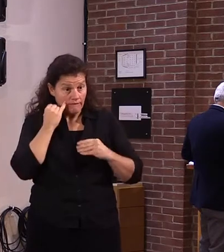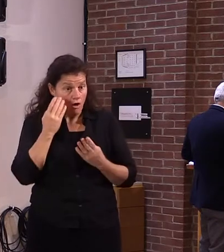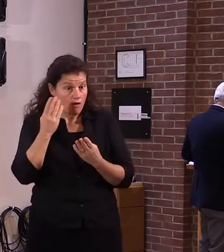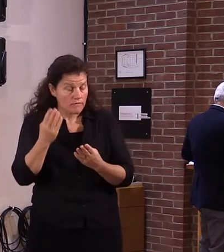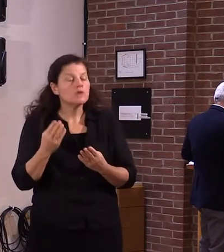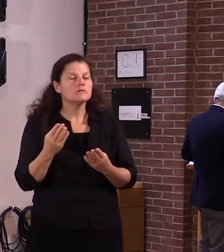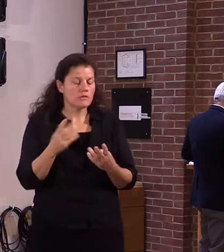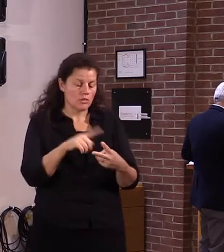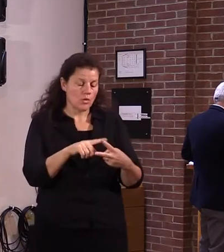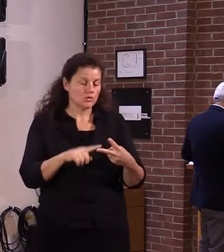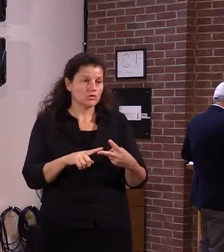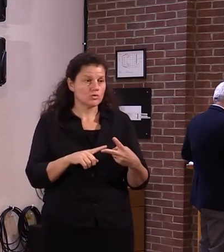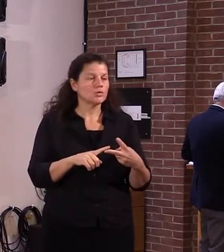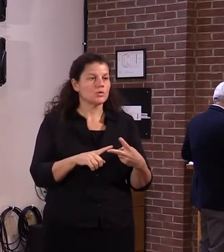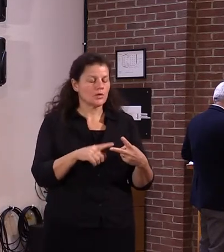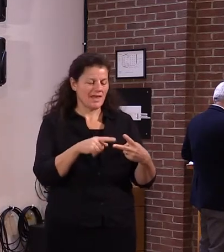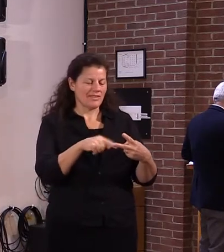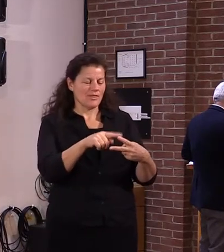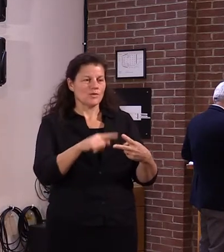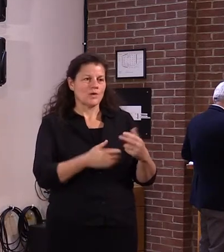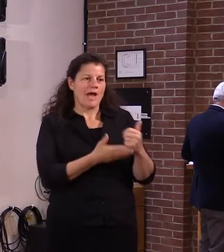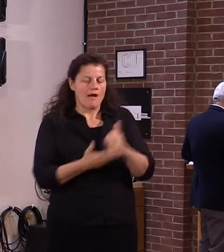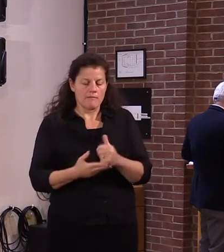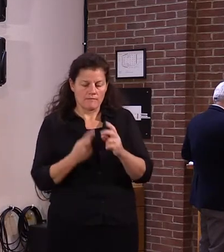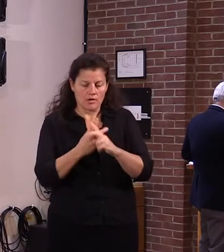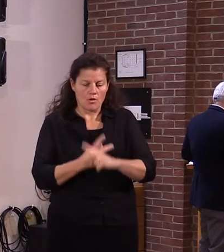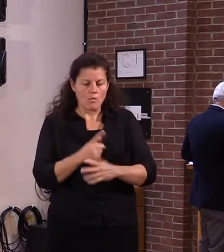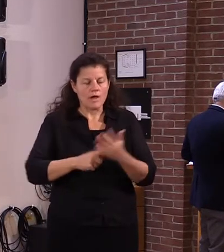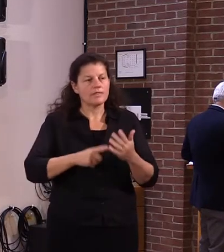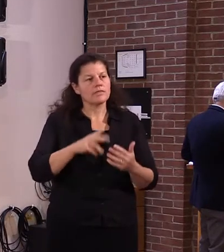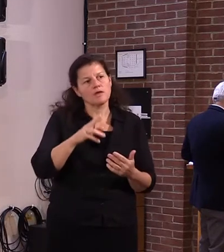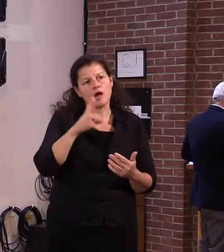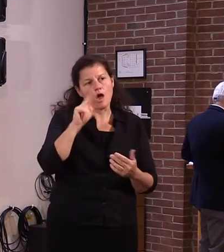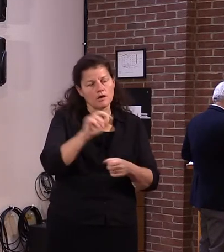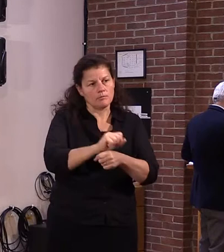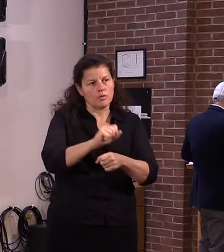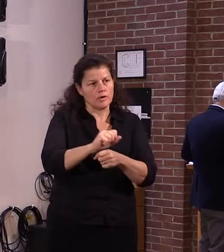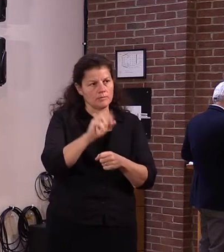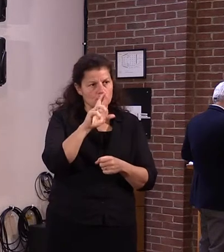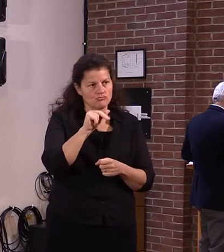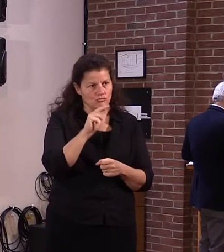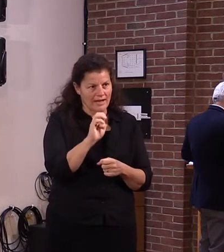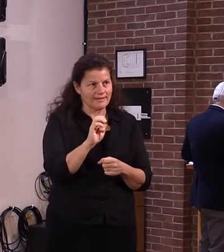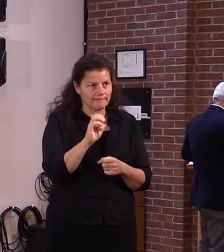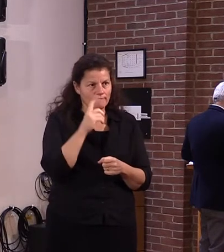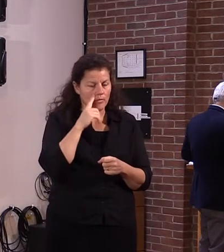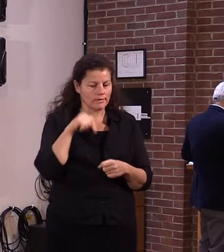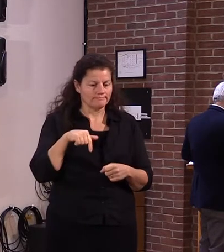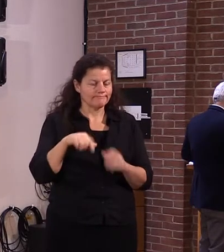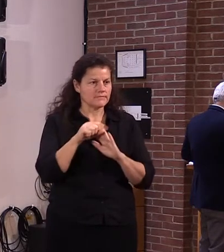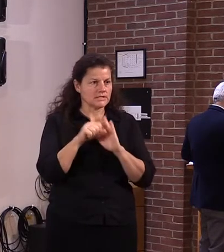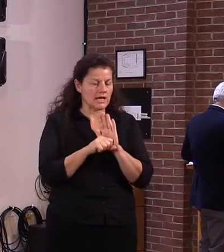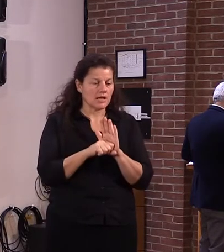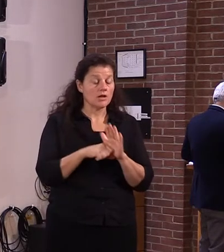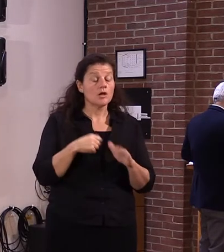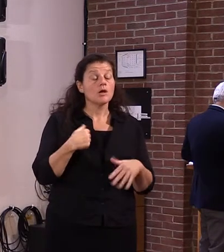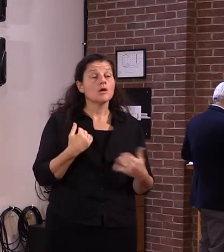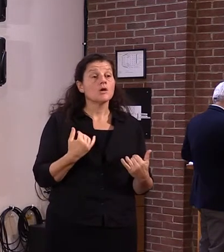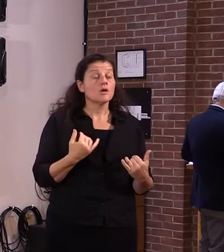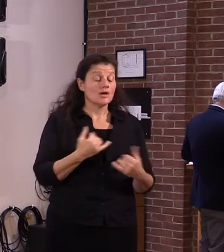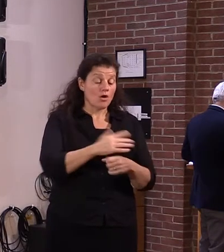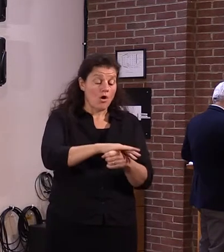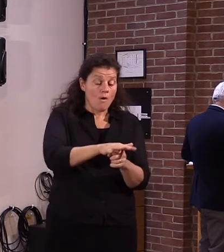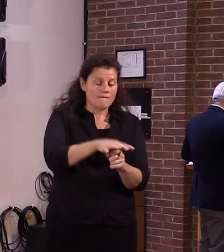rate will be. And what we have known and have shown is that COVID is a very